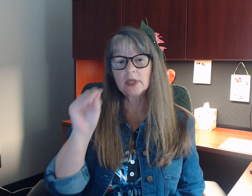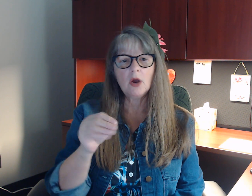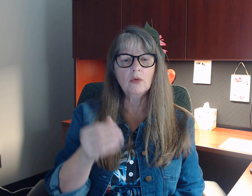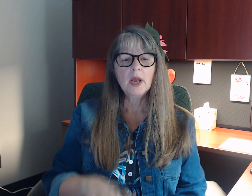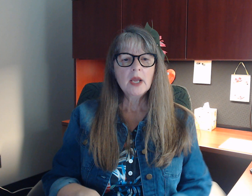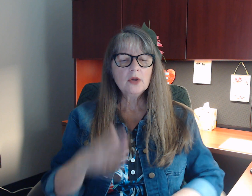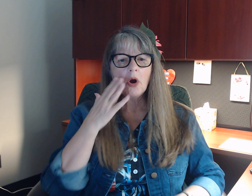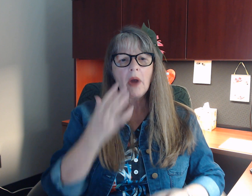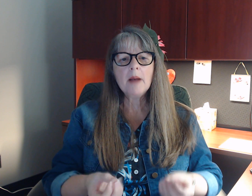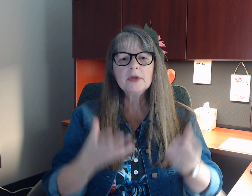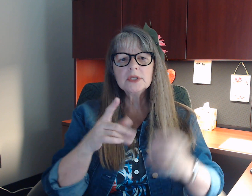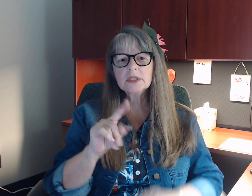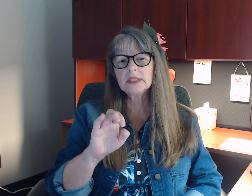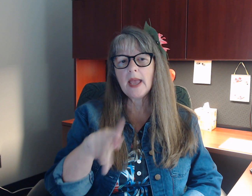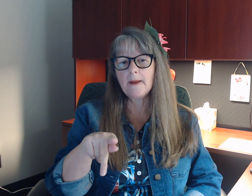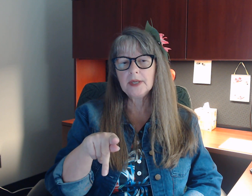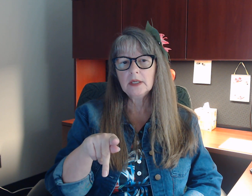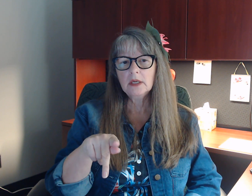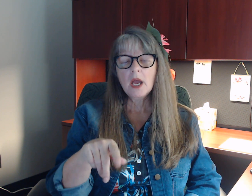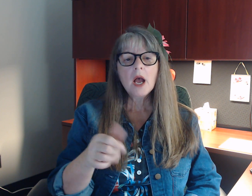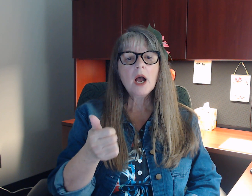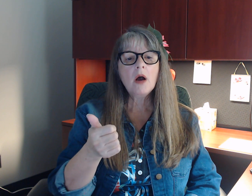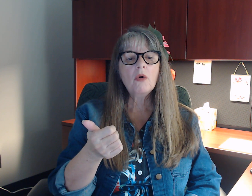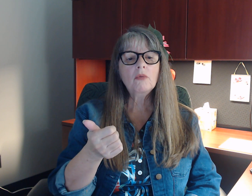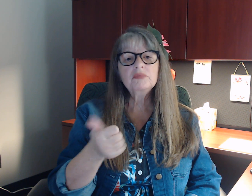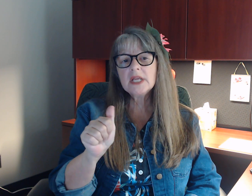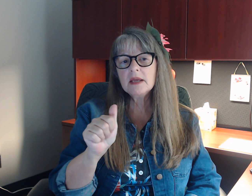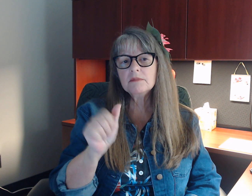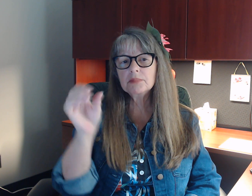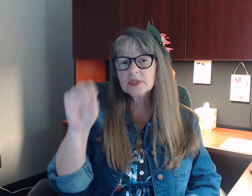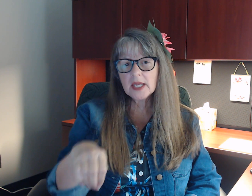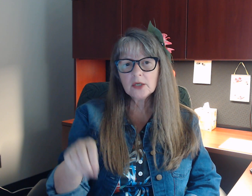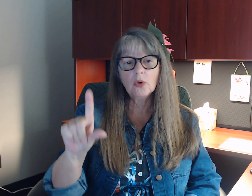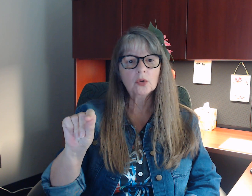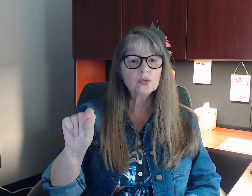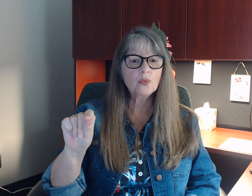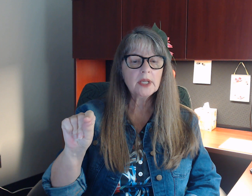oh, how much is the tip? Oh, 10% or 20%,